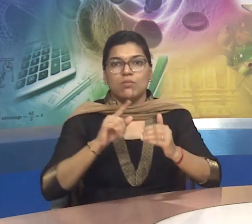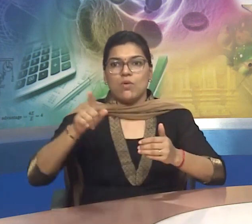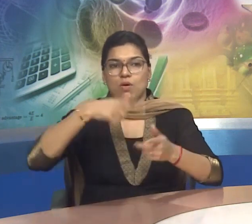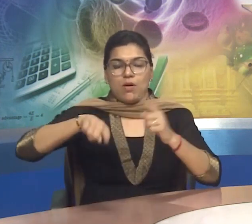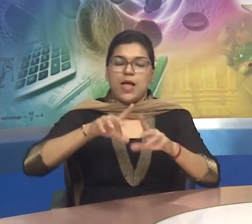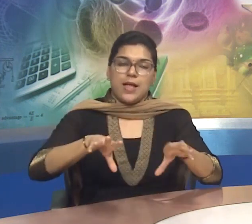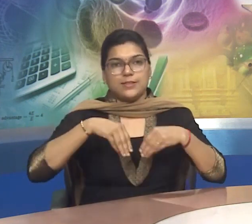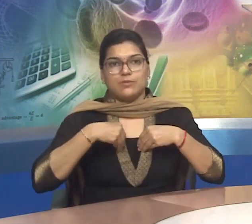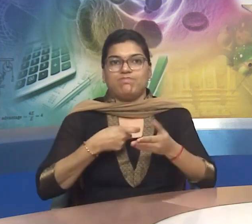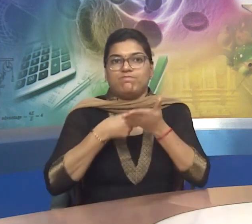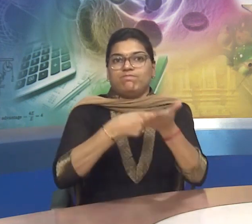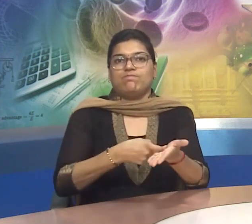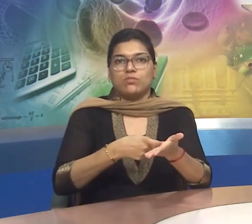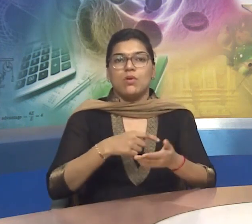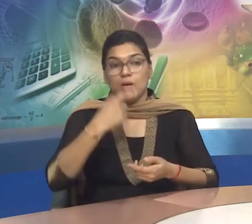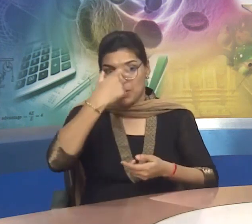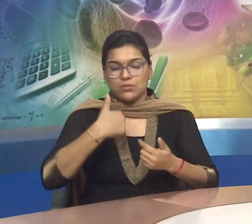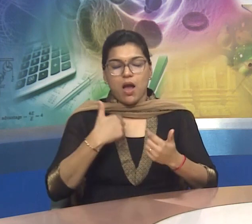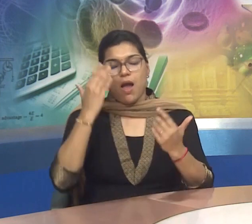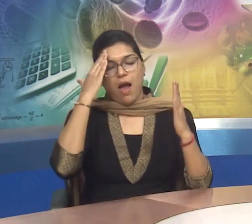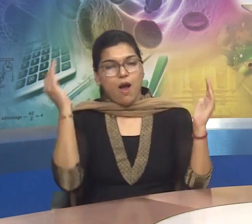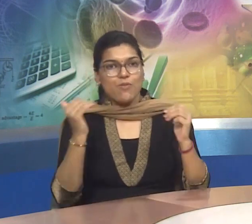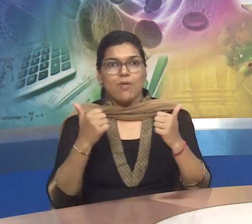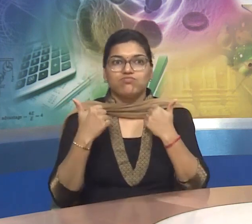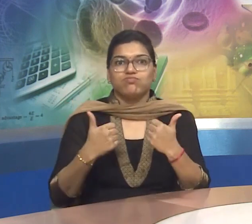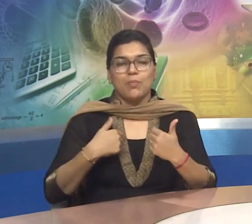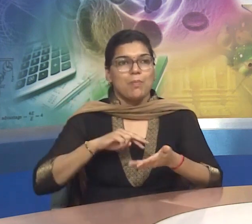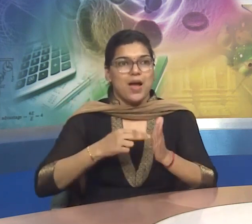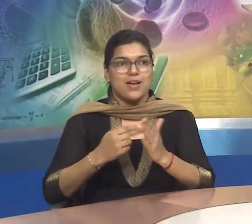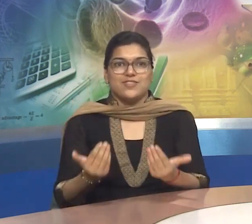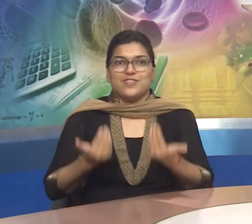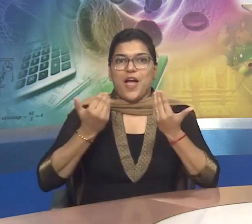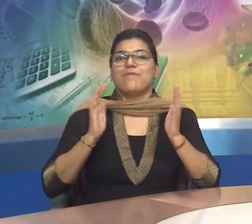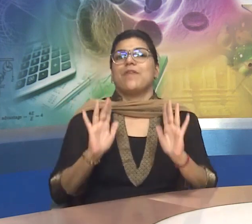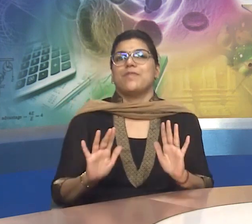safe being in the society, and they are in the comfort zone.